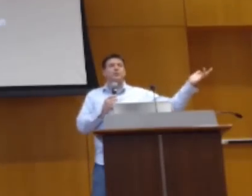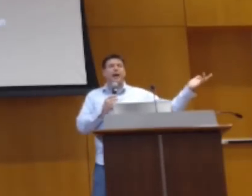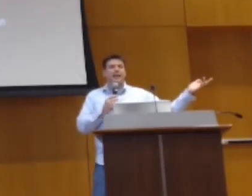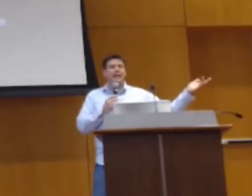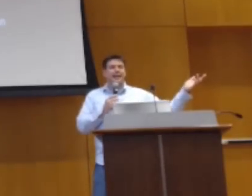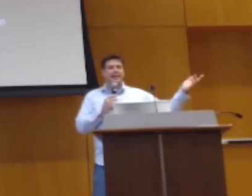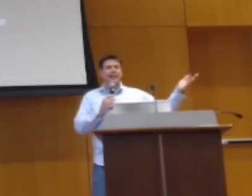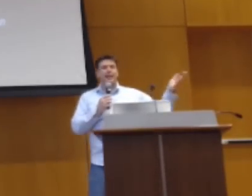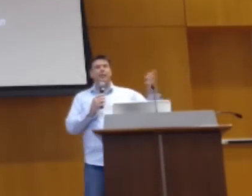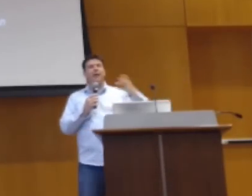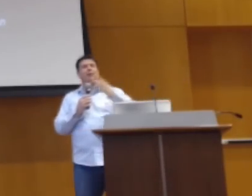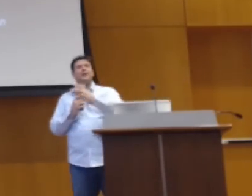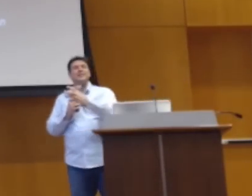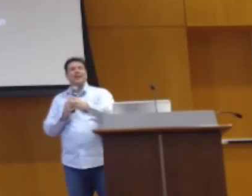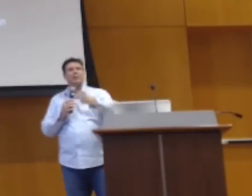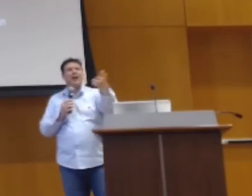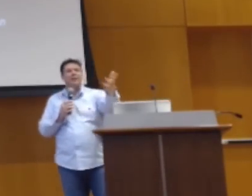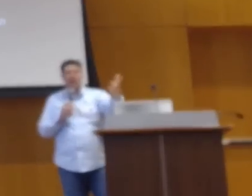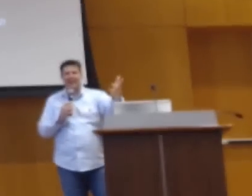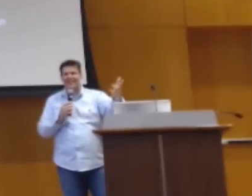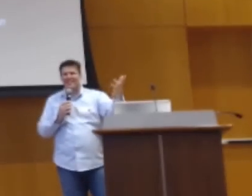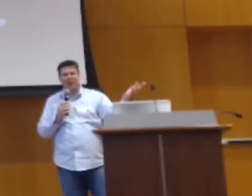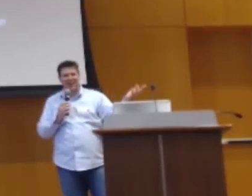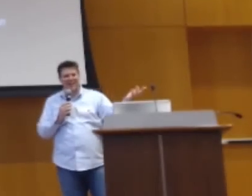sign in the American Sign Language alphabet. Isn't that great?